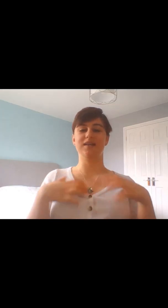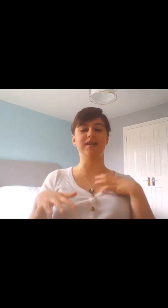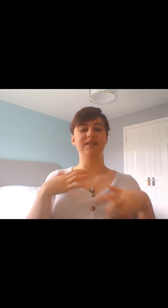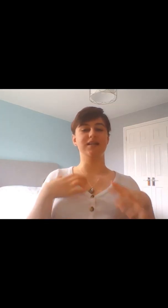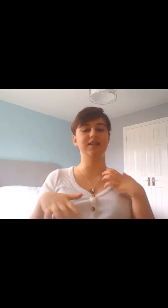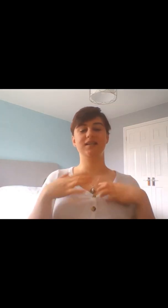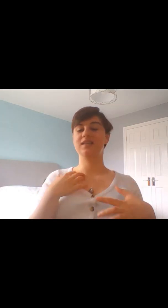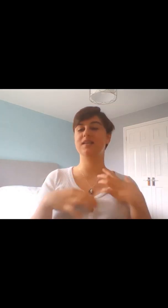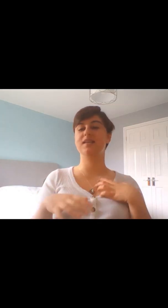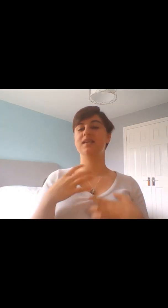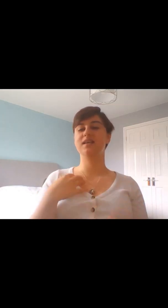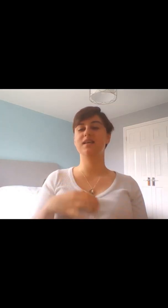excited,